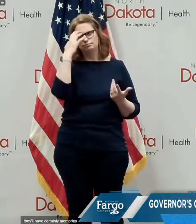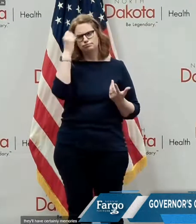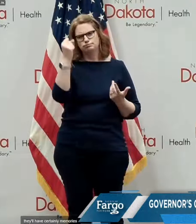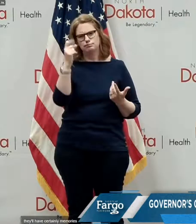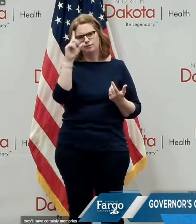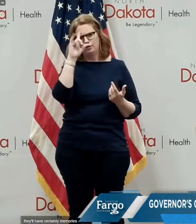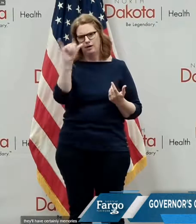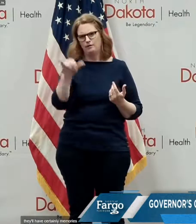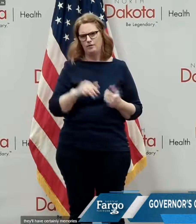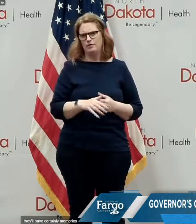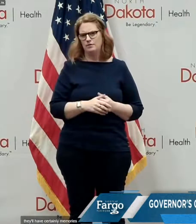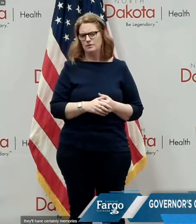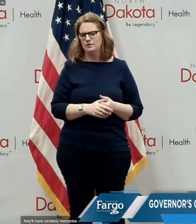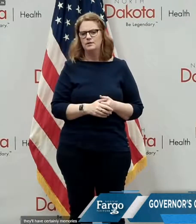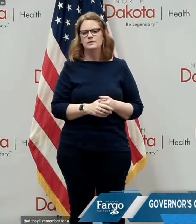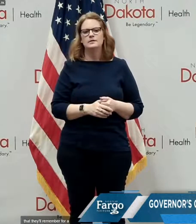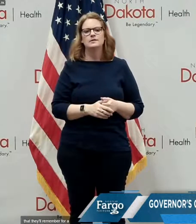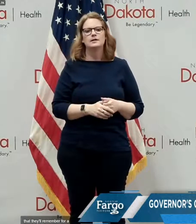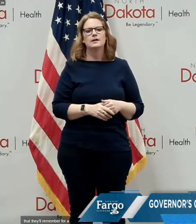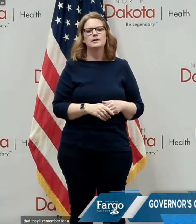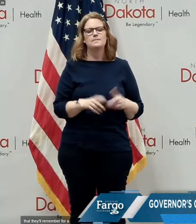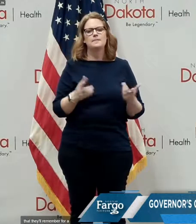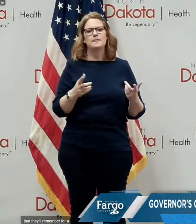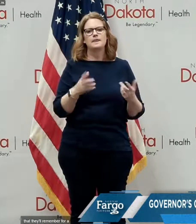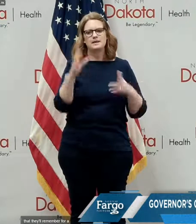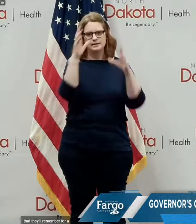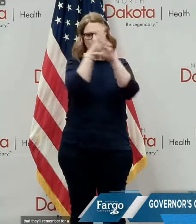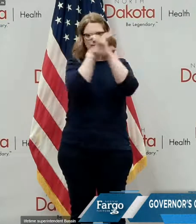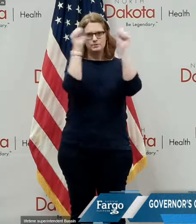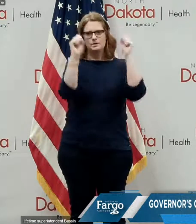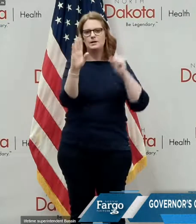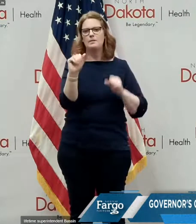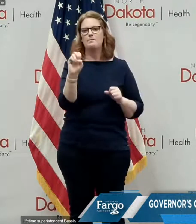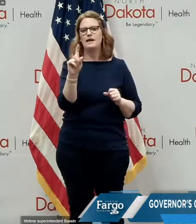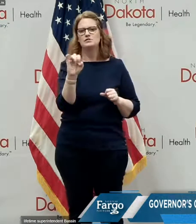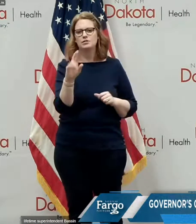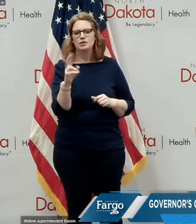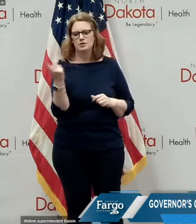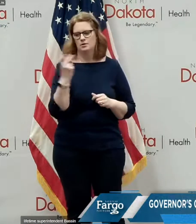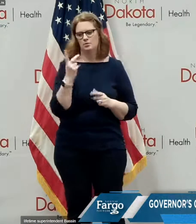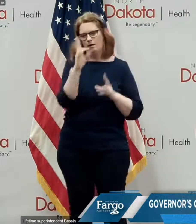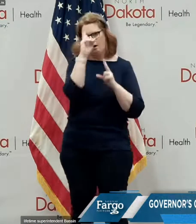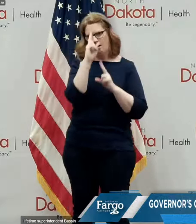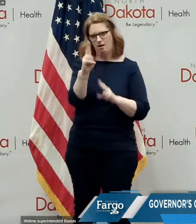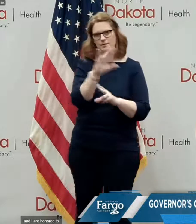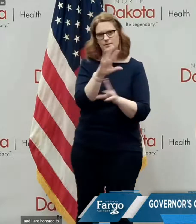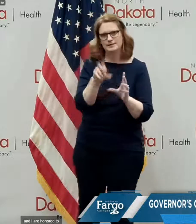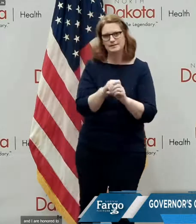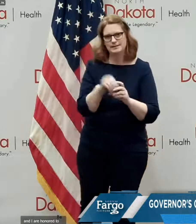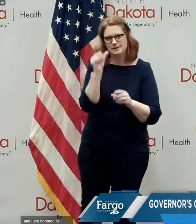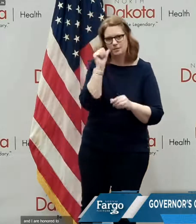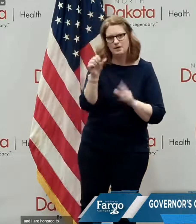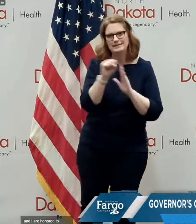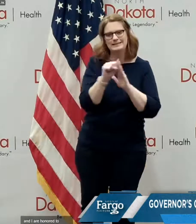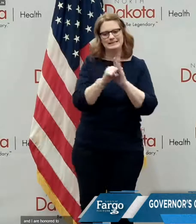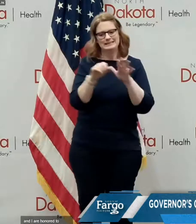lifetime. Superintendent Basil and I are honored to participate tomorrow in the statewide virtual graduation, which